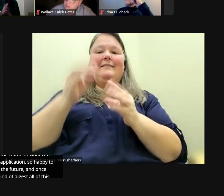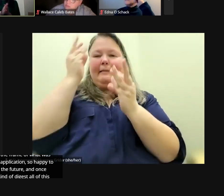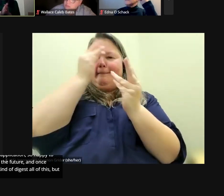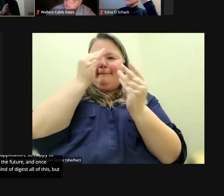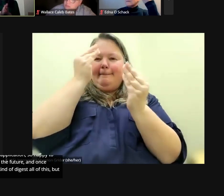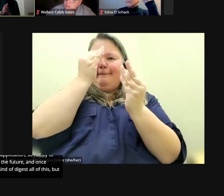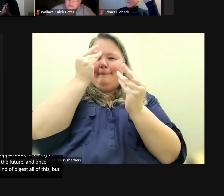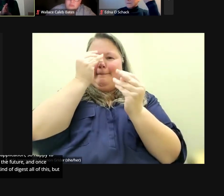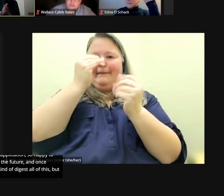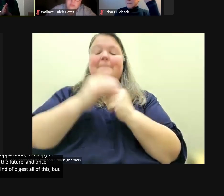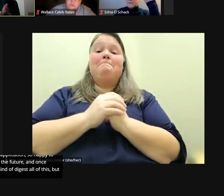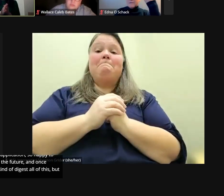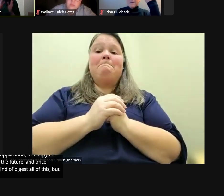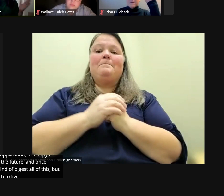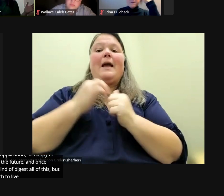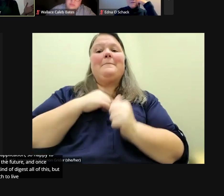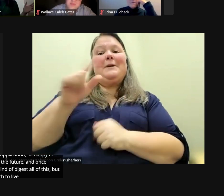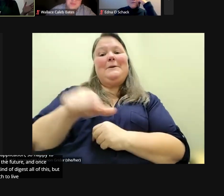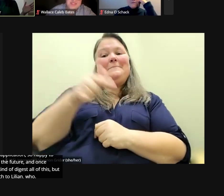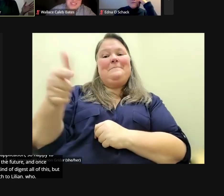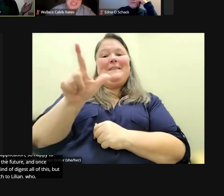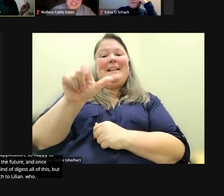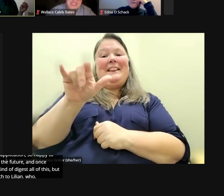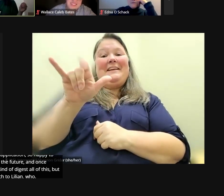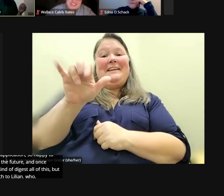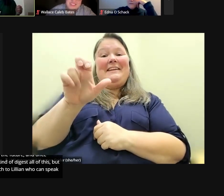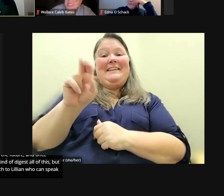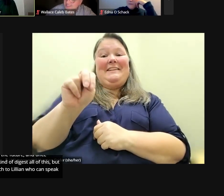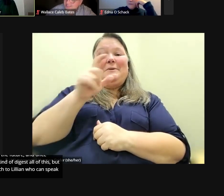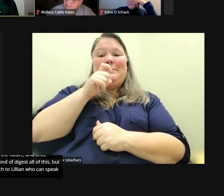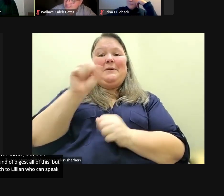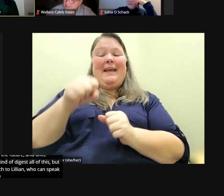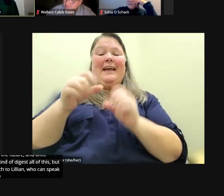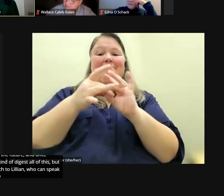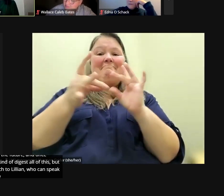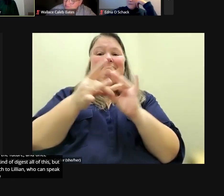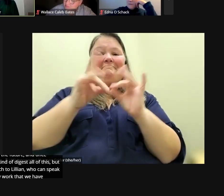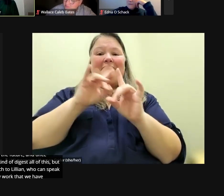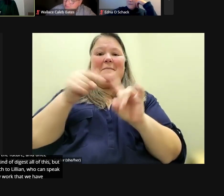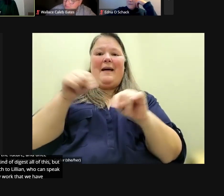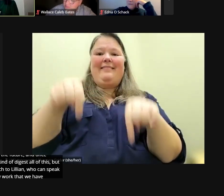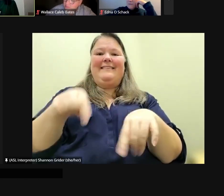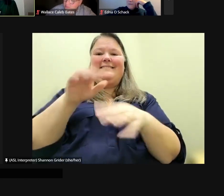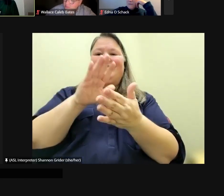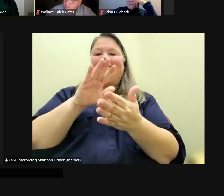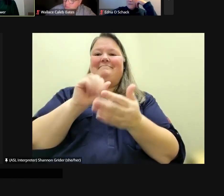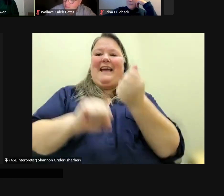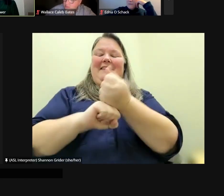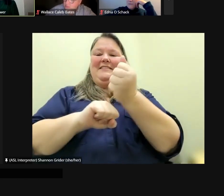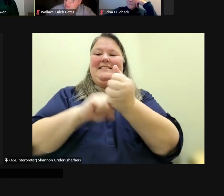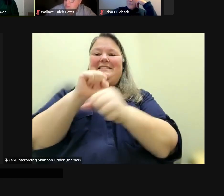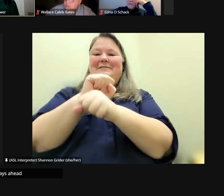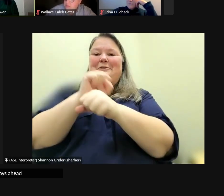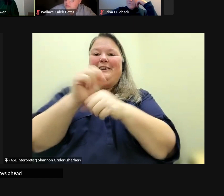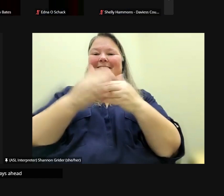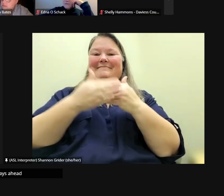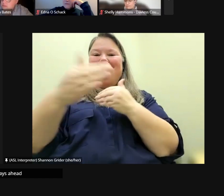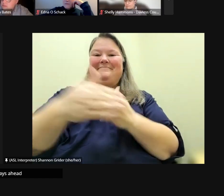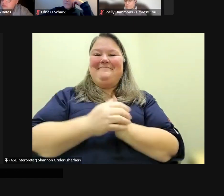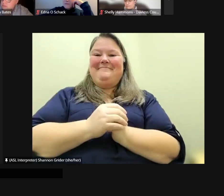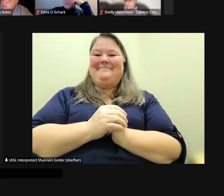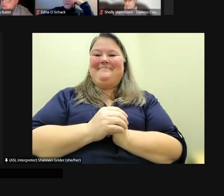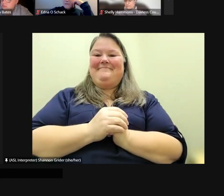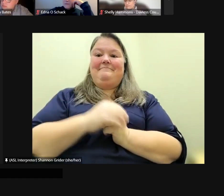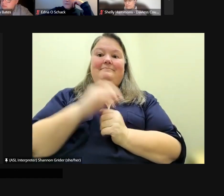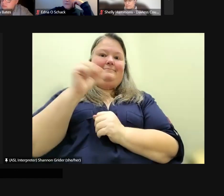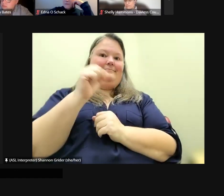I will pitch to Lillian, who can speak to some of this advocacy work that we have coming up in the days ahead. Yeah, I was going to say,